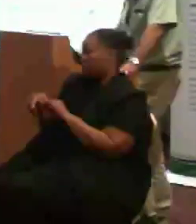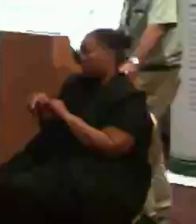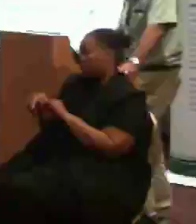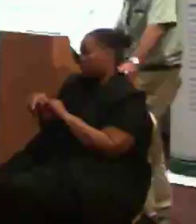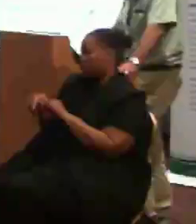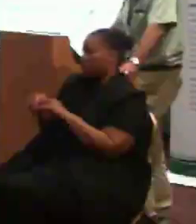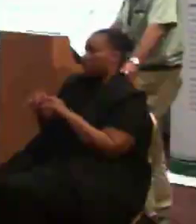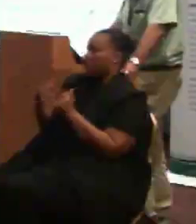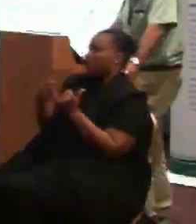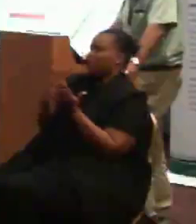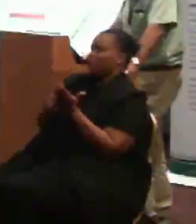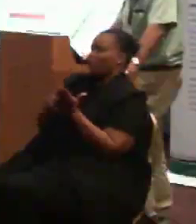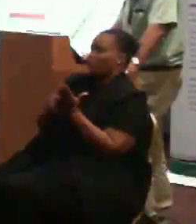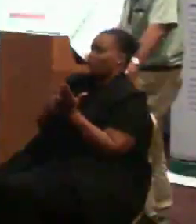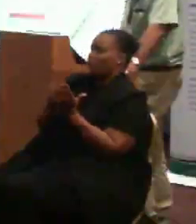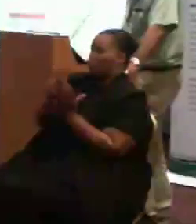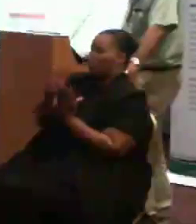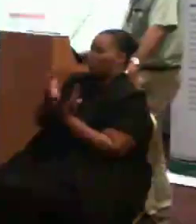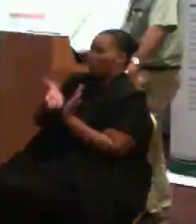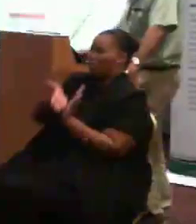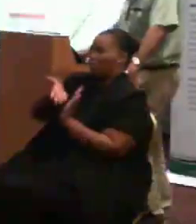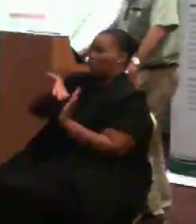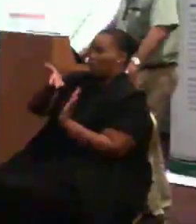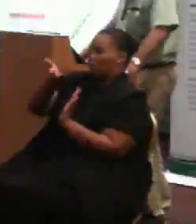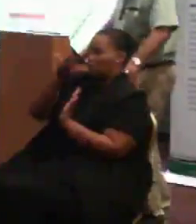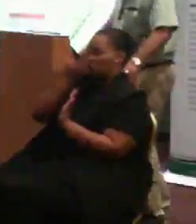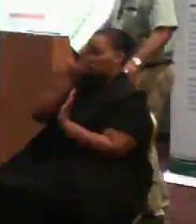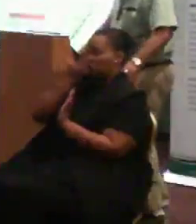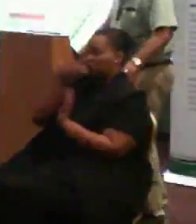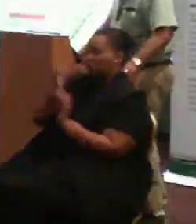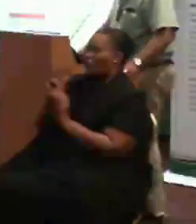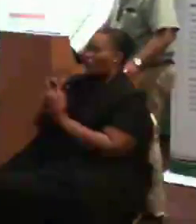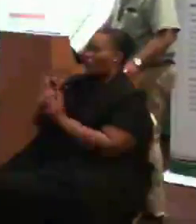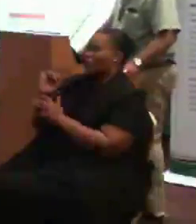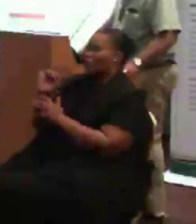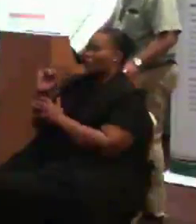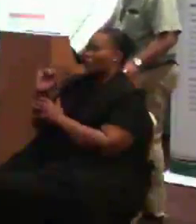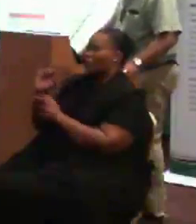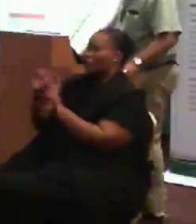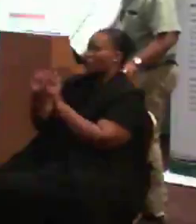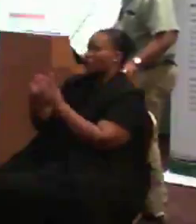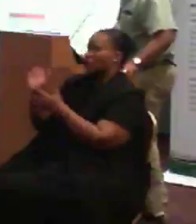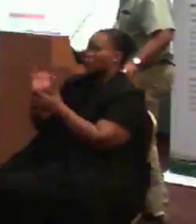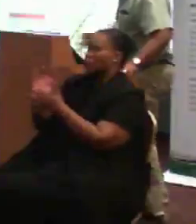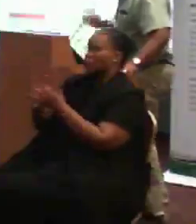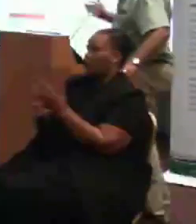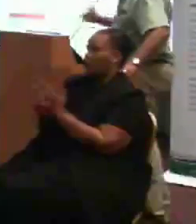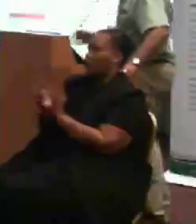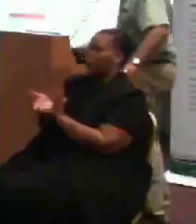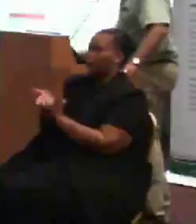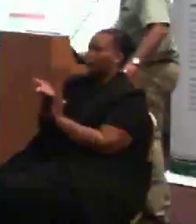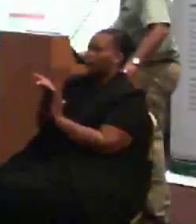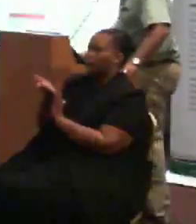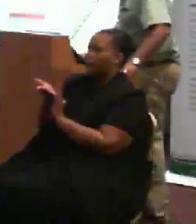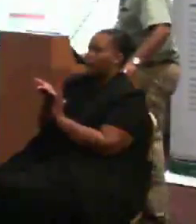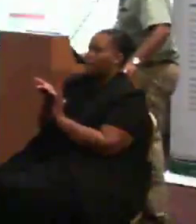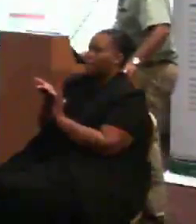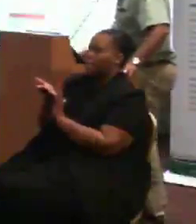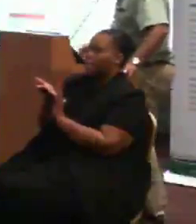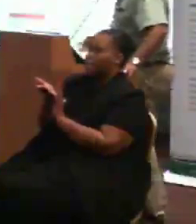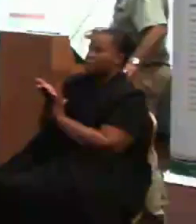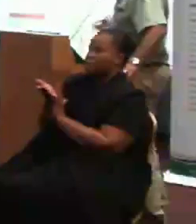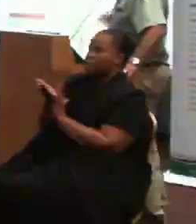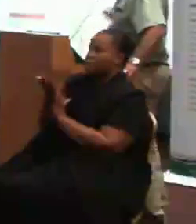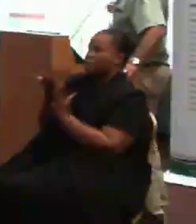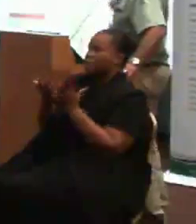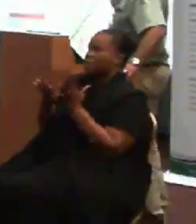on the rise. So the Eskom story and the price increases summed up, and maybe